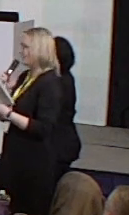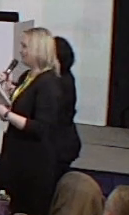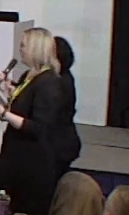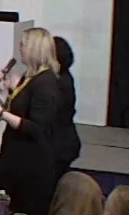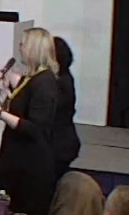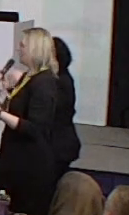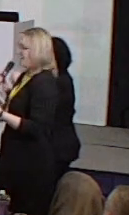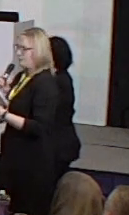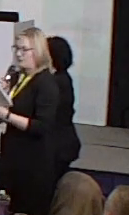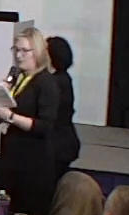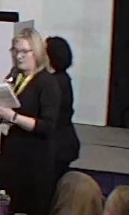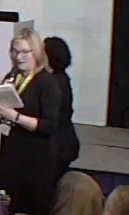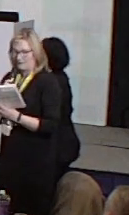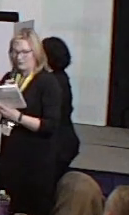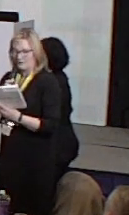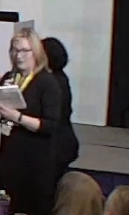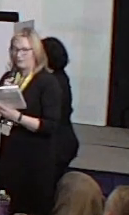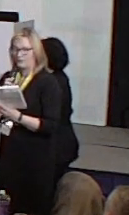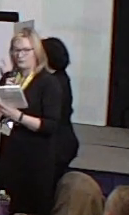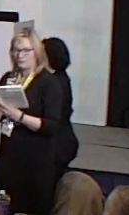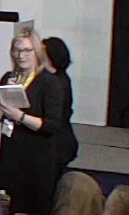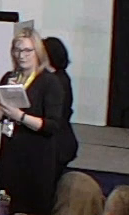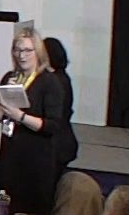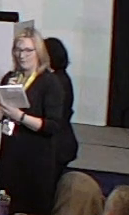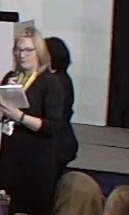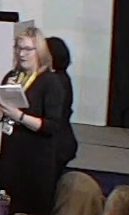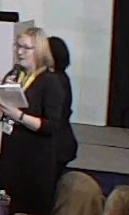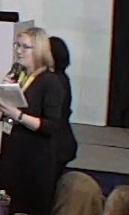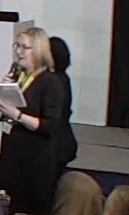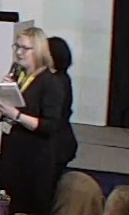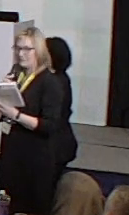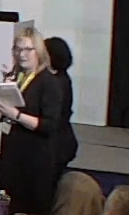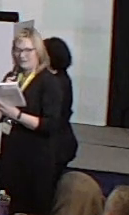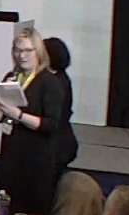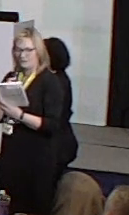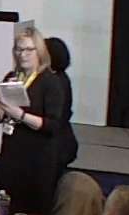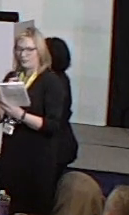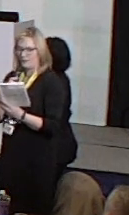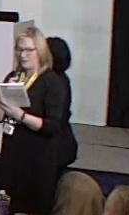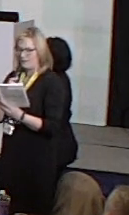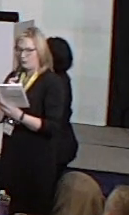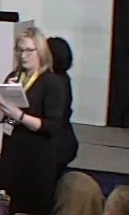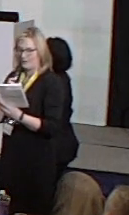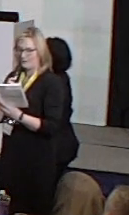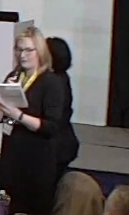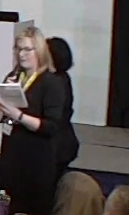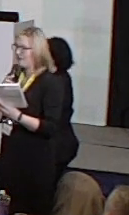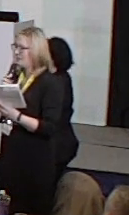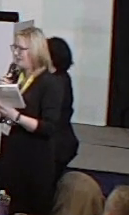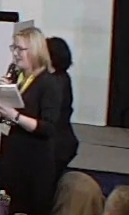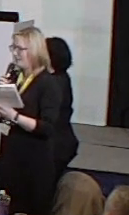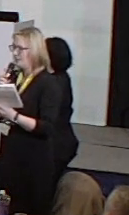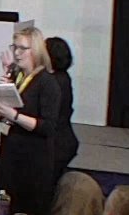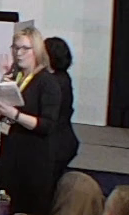discussion around job selection, and when choosing a job, men tended to be primarily motivated by